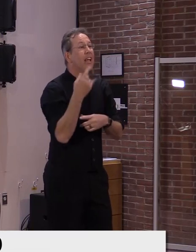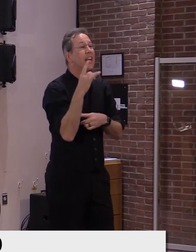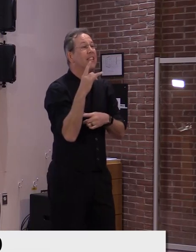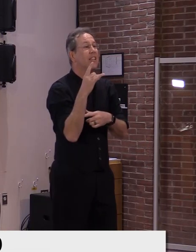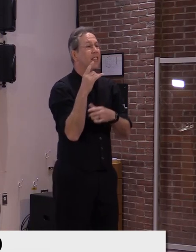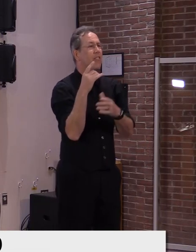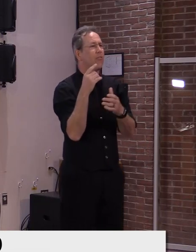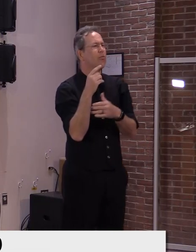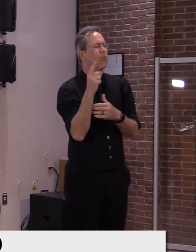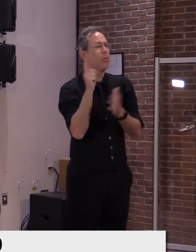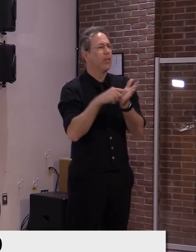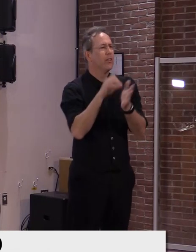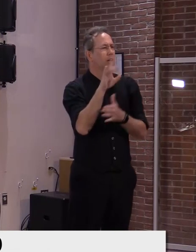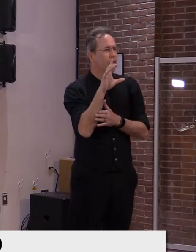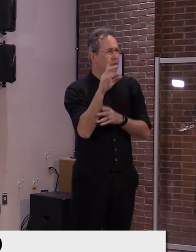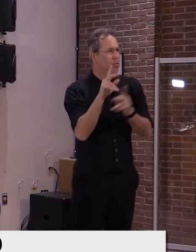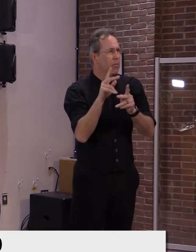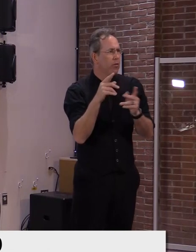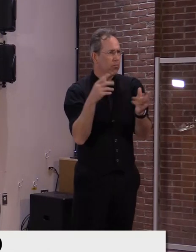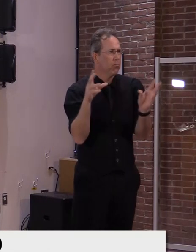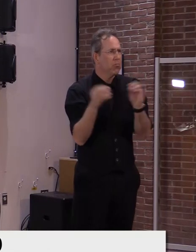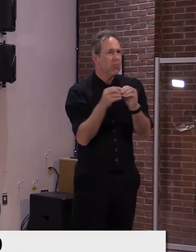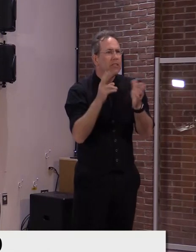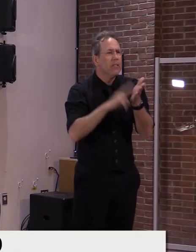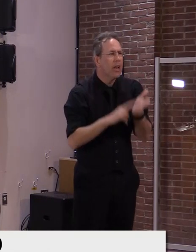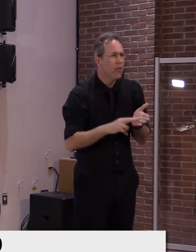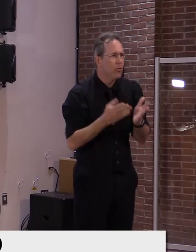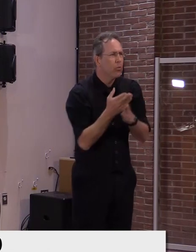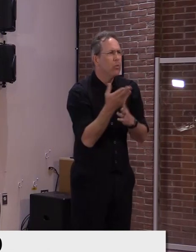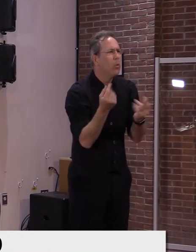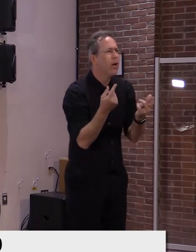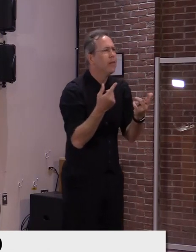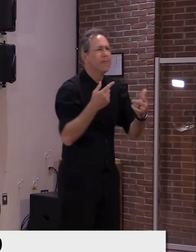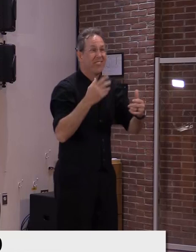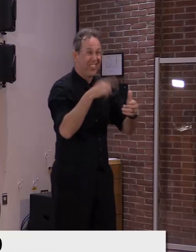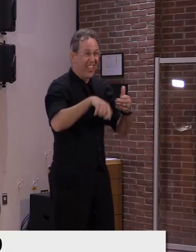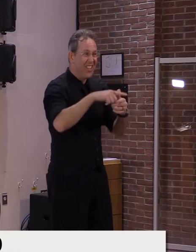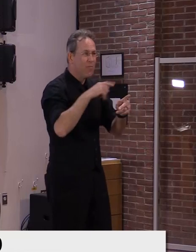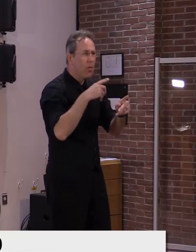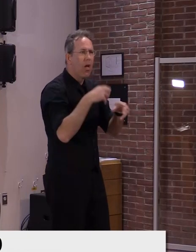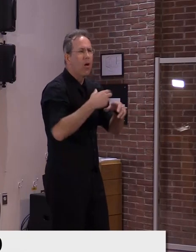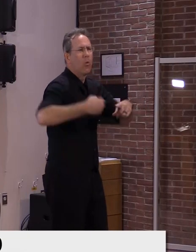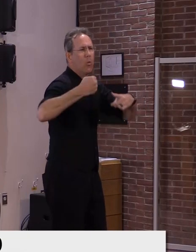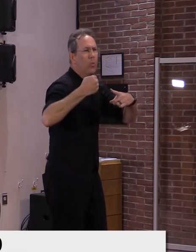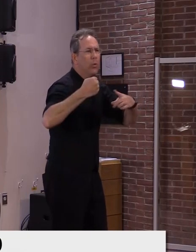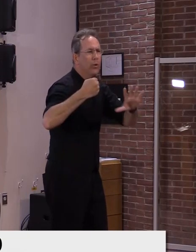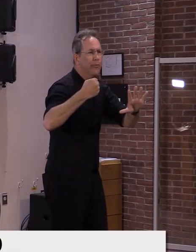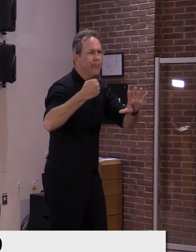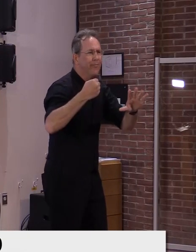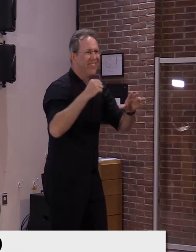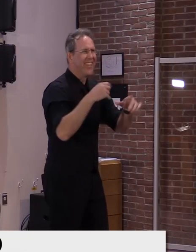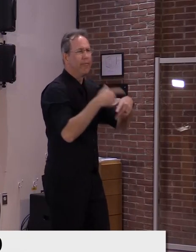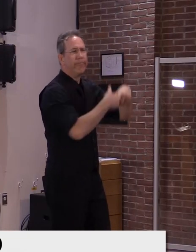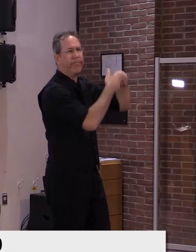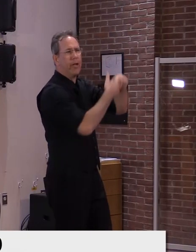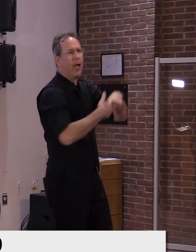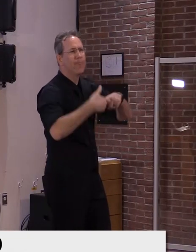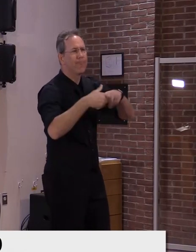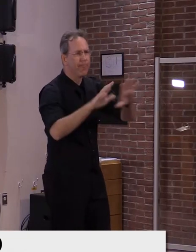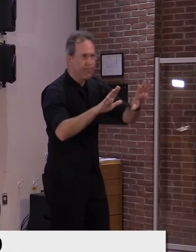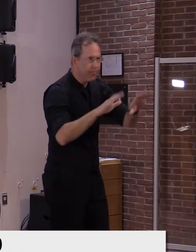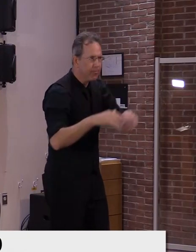further than this week. We will determine what to do with those as we get more information. But for this